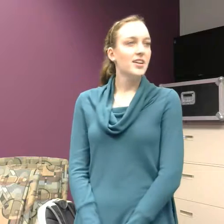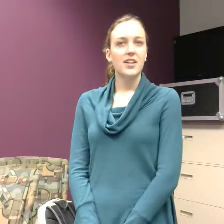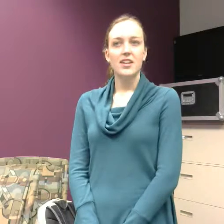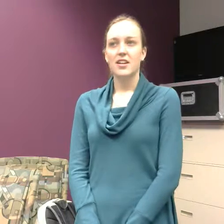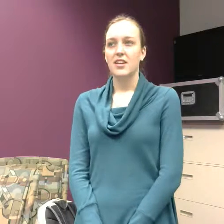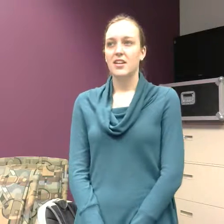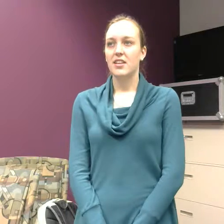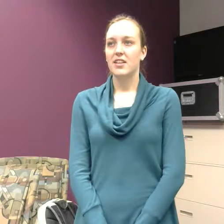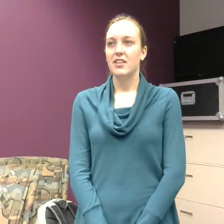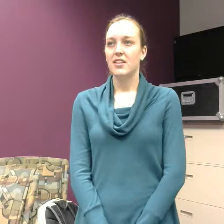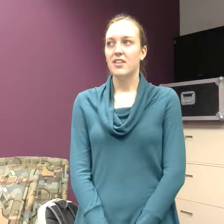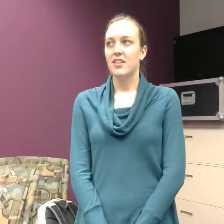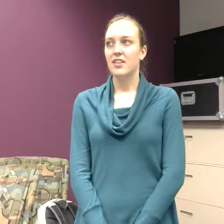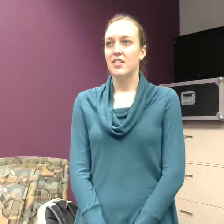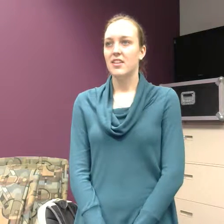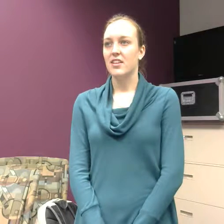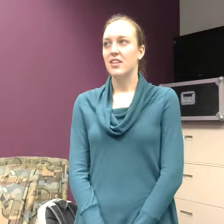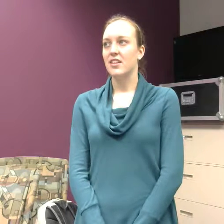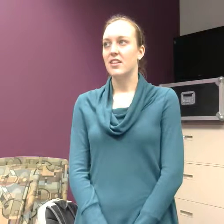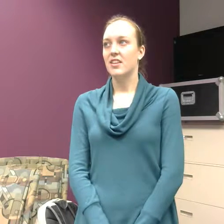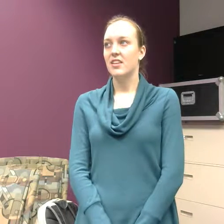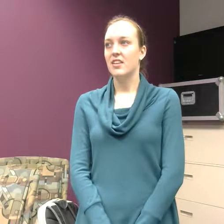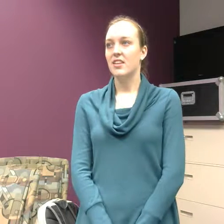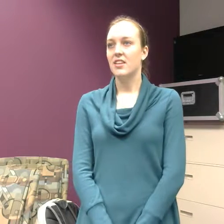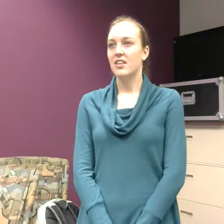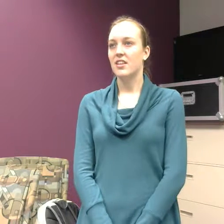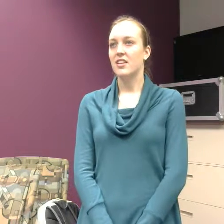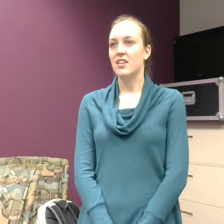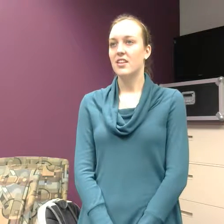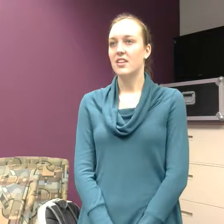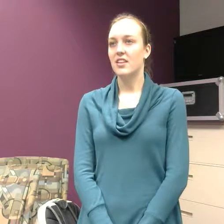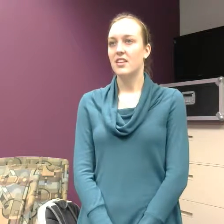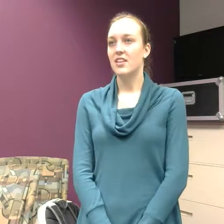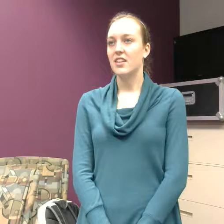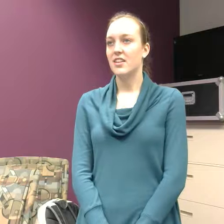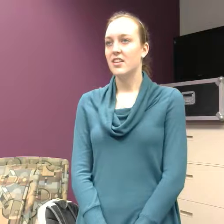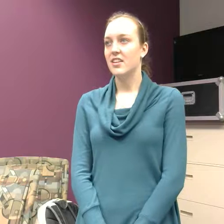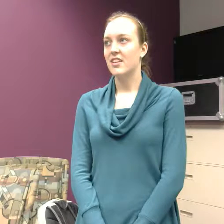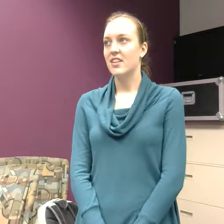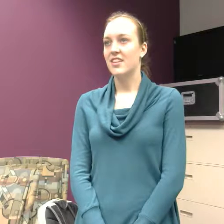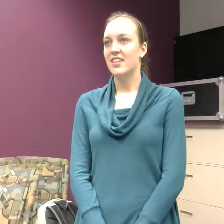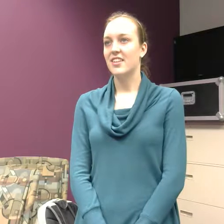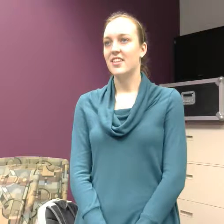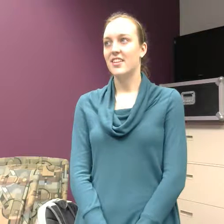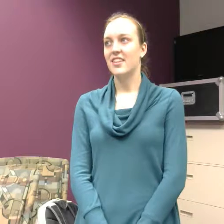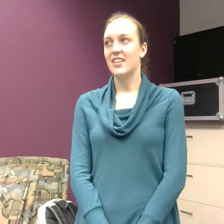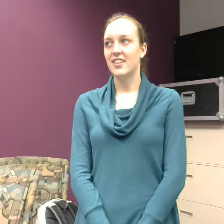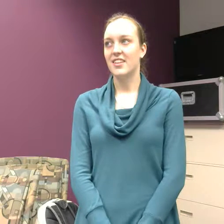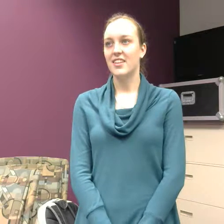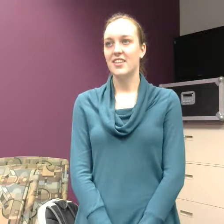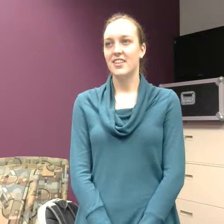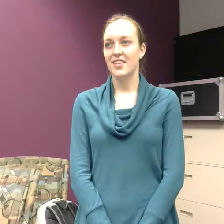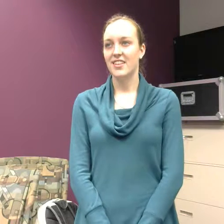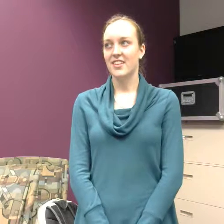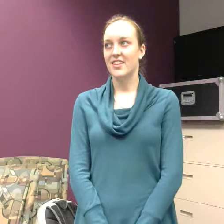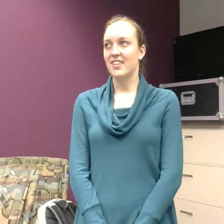Just like signed English. Oh. So you guys don't want to do sign English? We can't. It's a classroom.